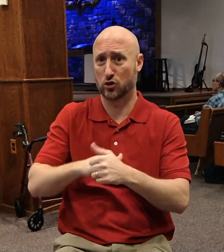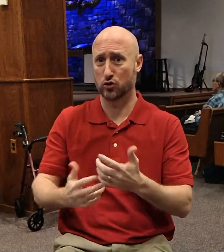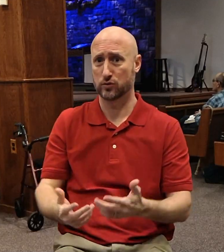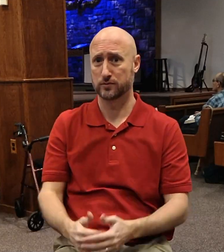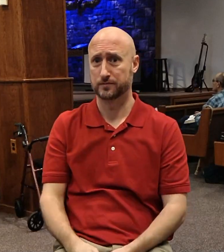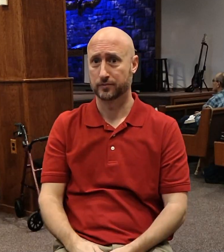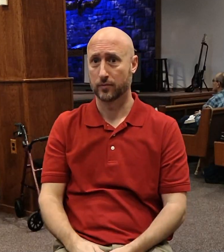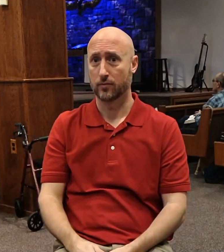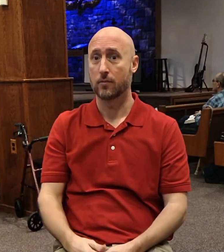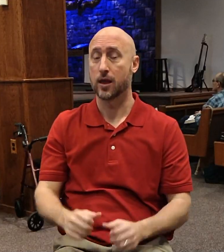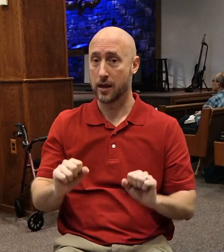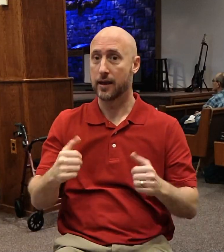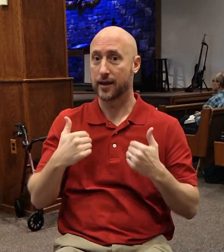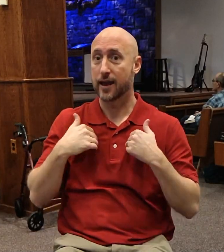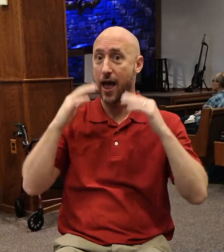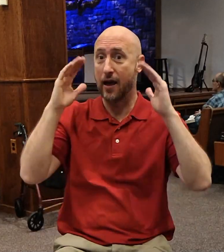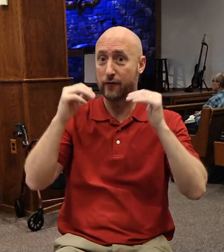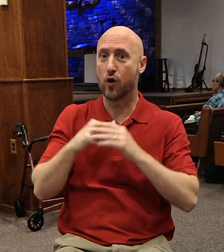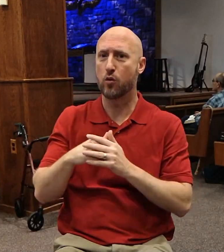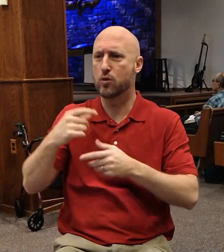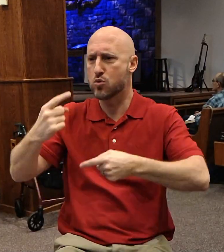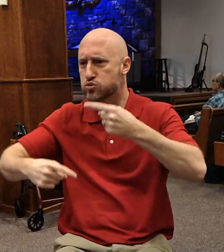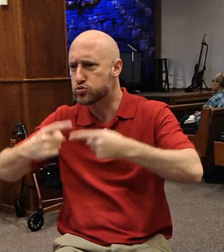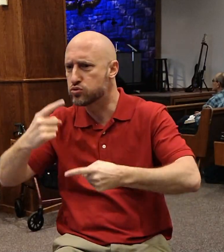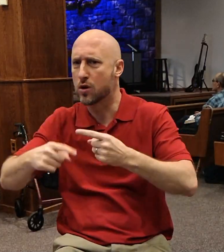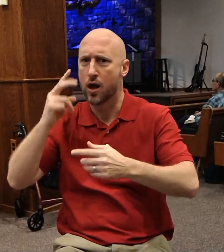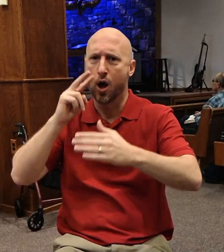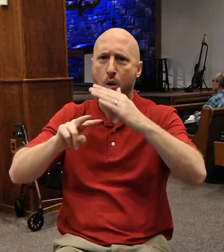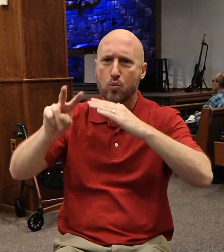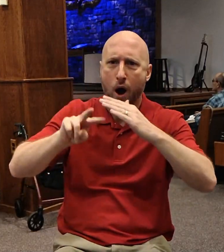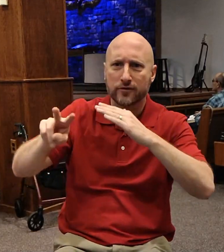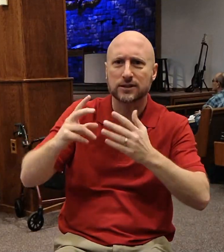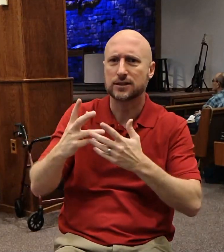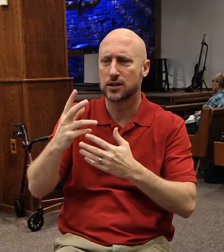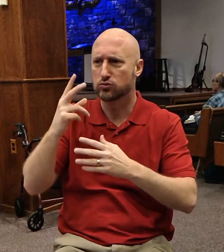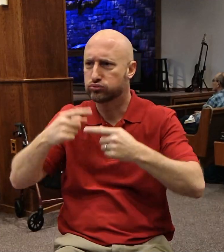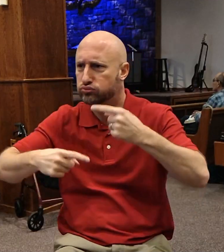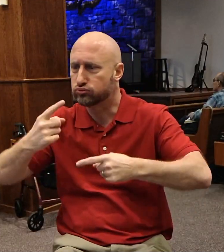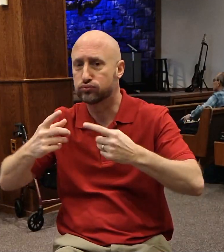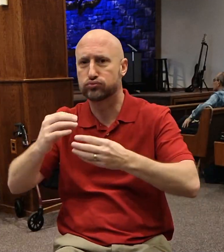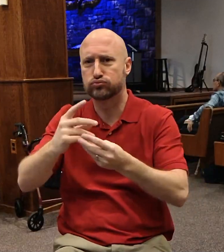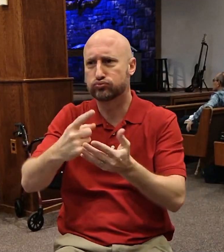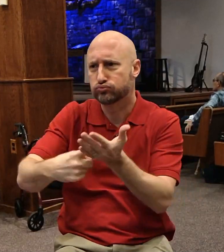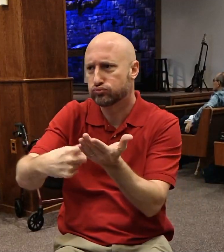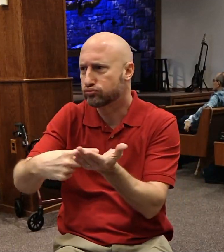we can argue about prophecy that's a big thing to argue about all time what about love